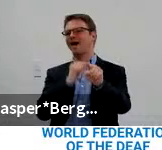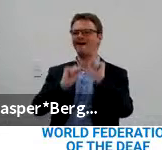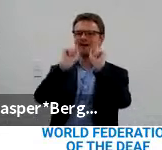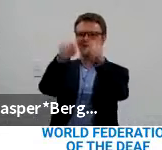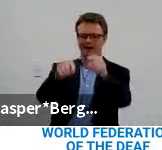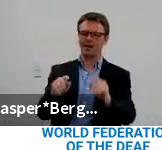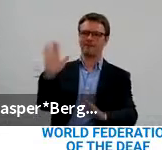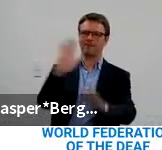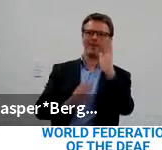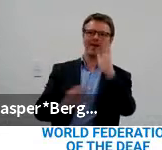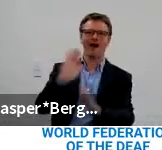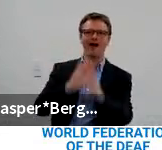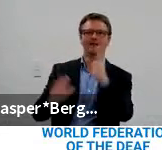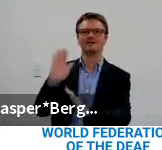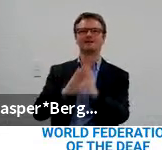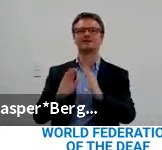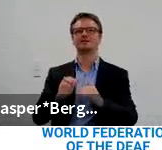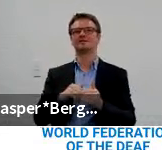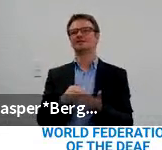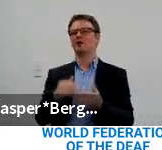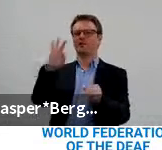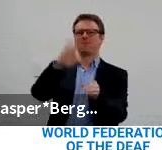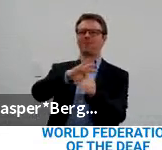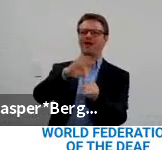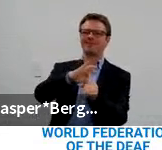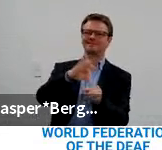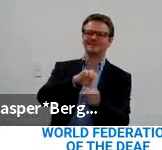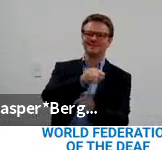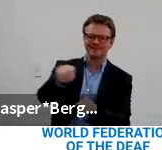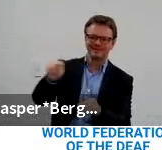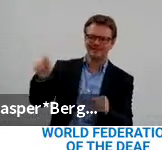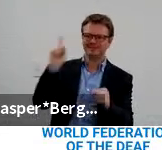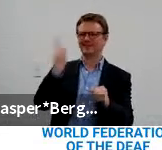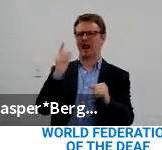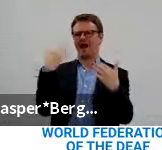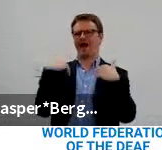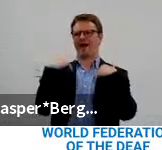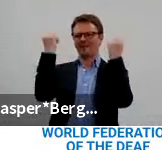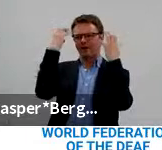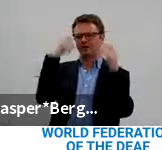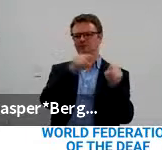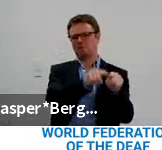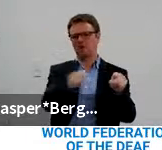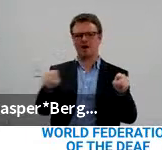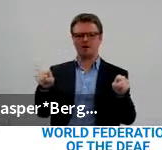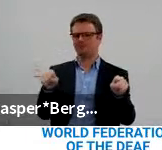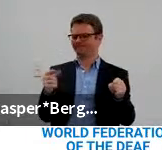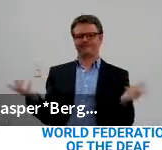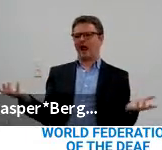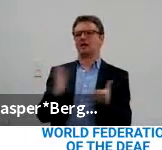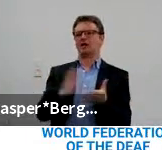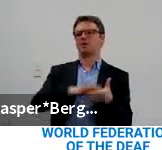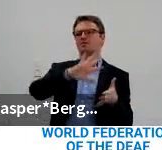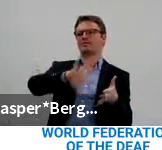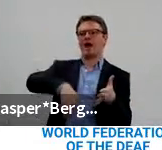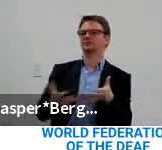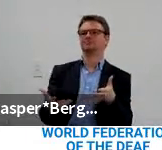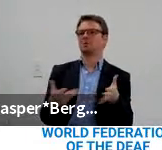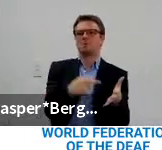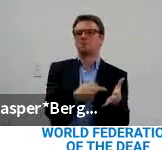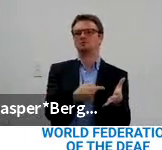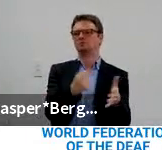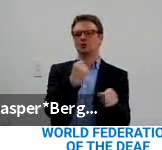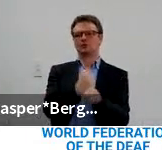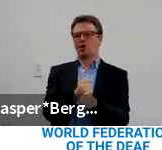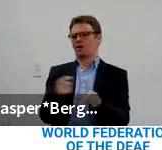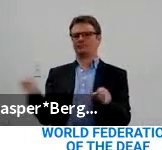So the access to information regarding going to the hospital and getting treatments, getting medication, they can't really